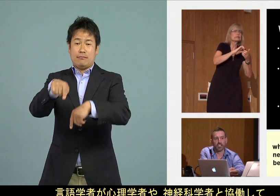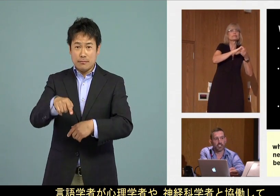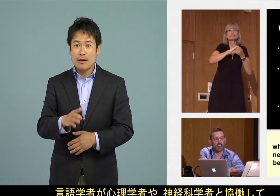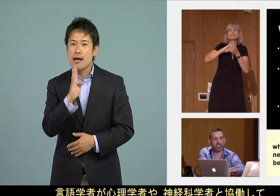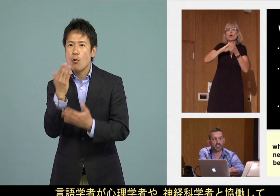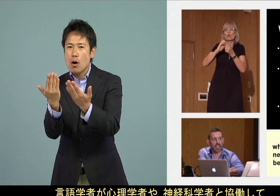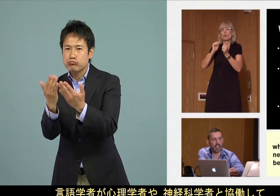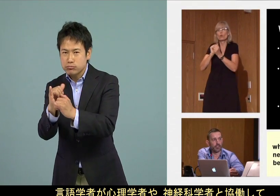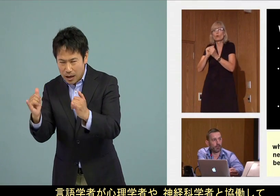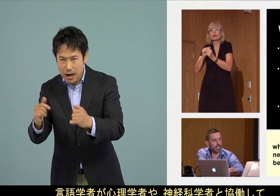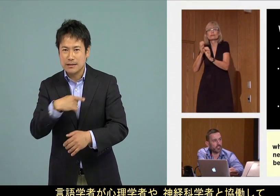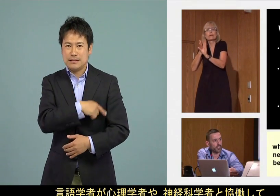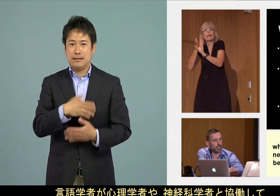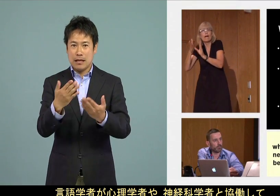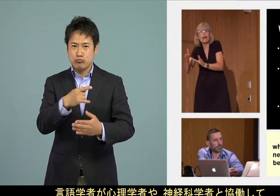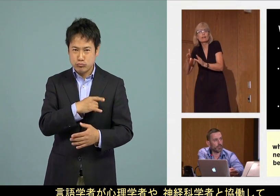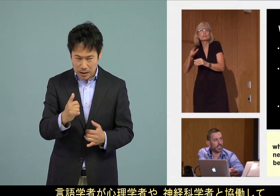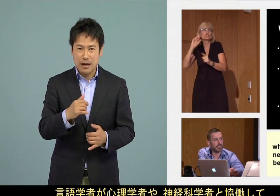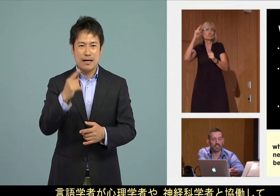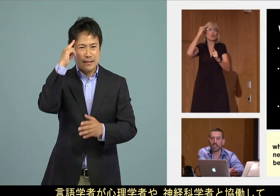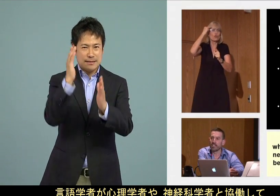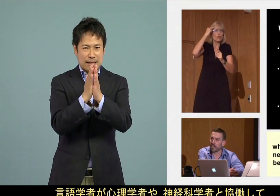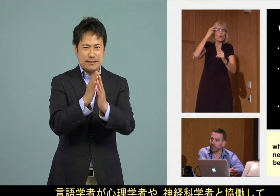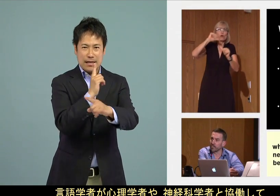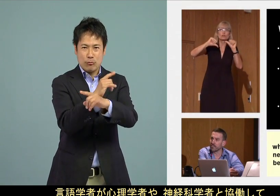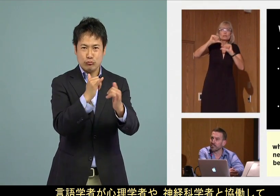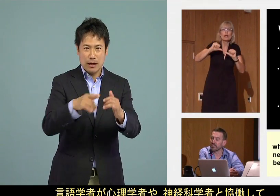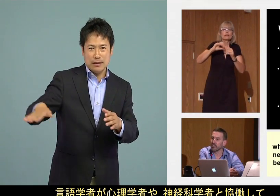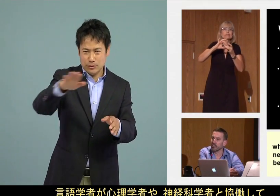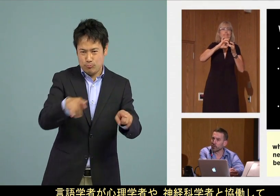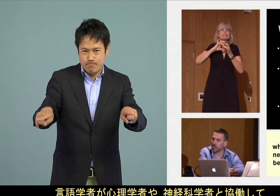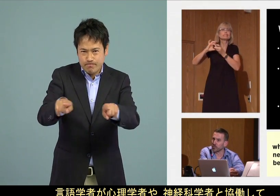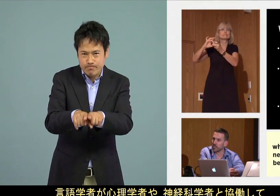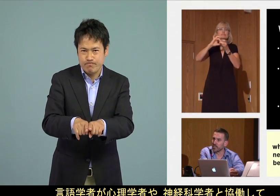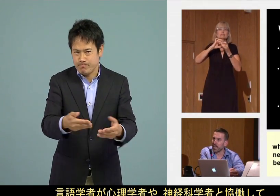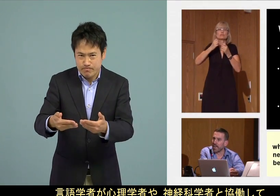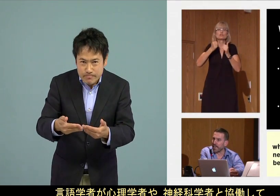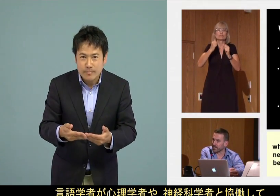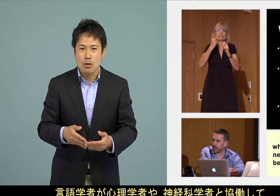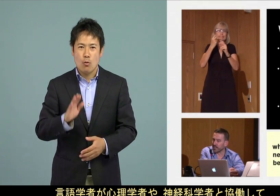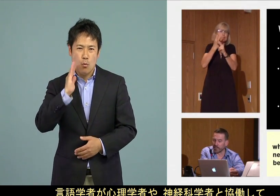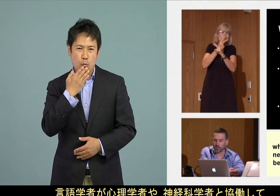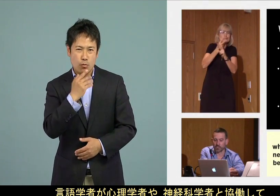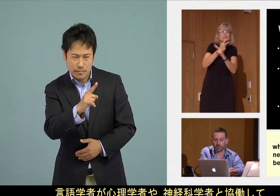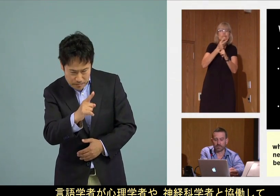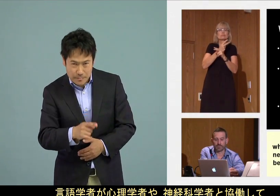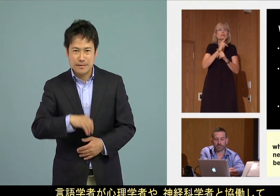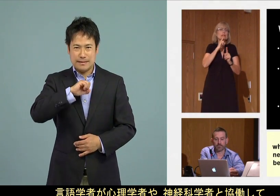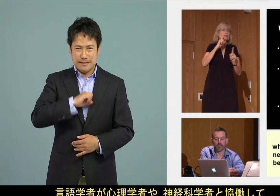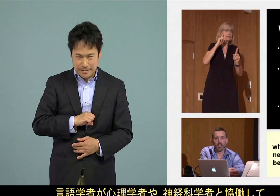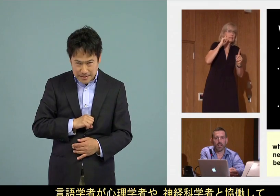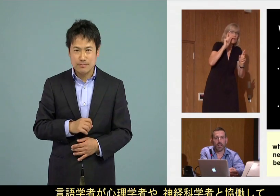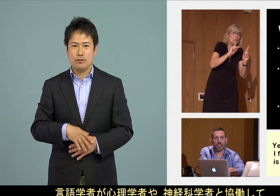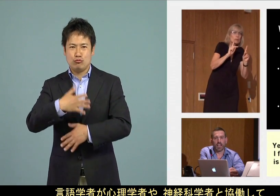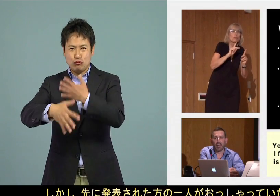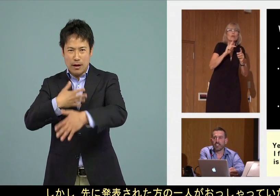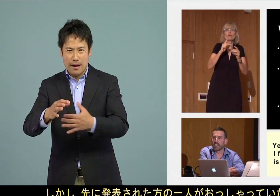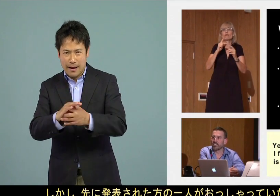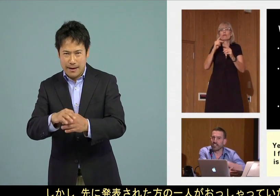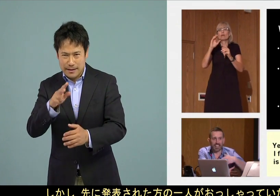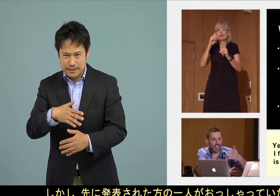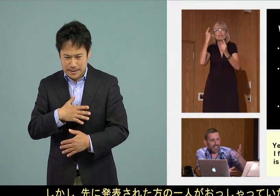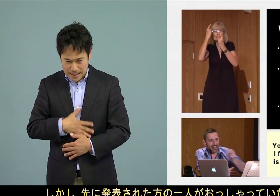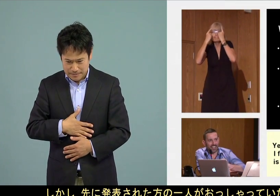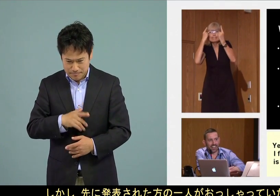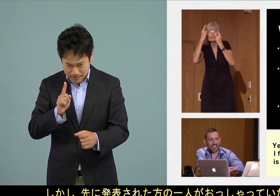neuroscientists to understand the relationship between deafness, cognition, and sign language. And